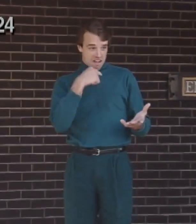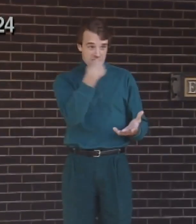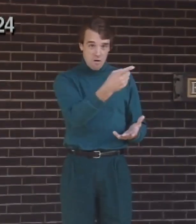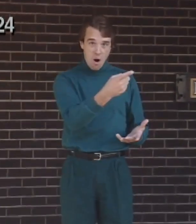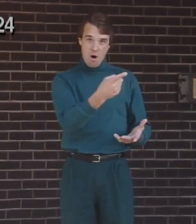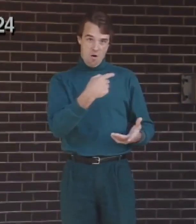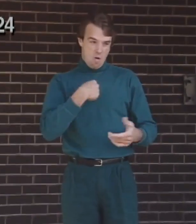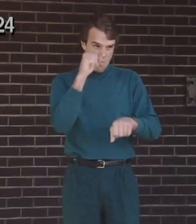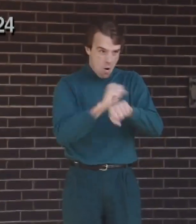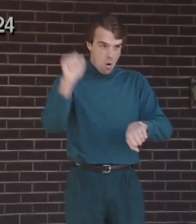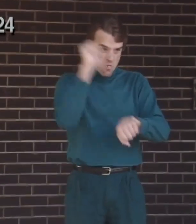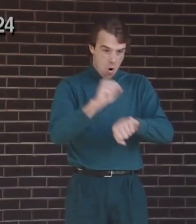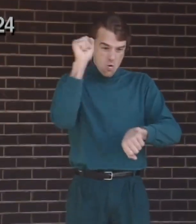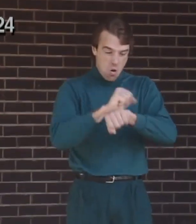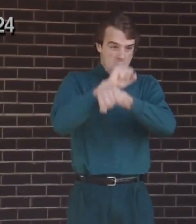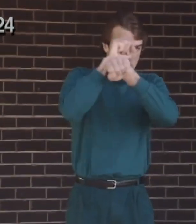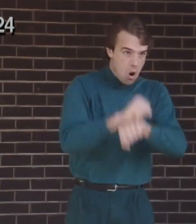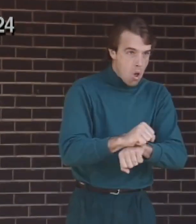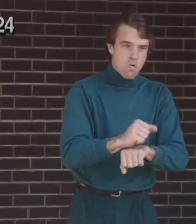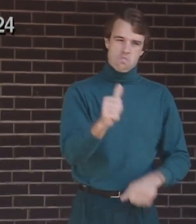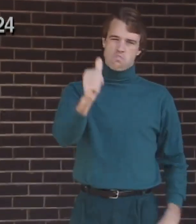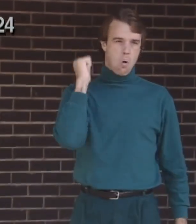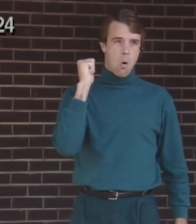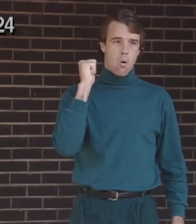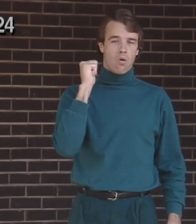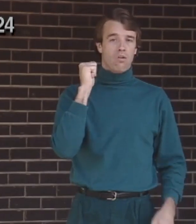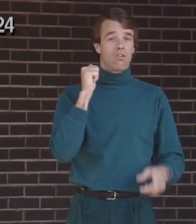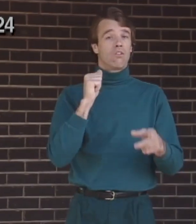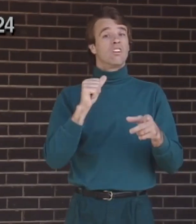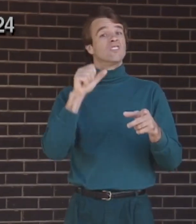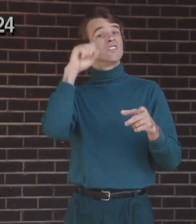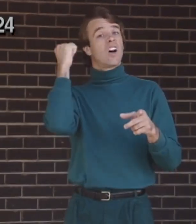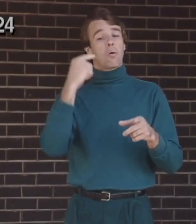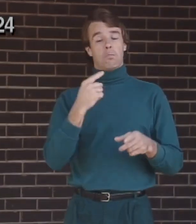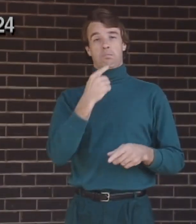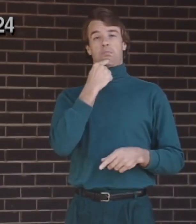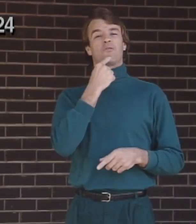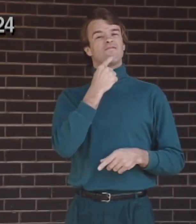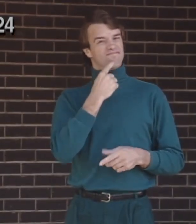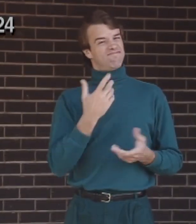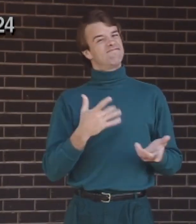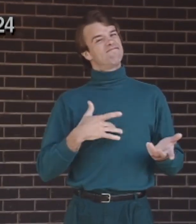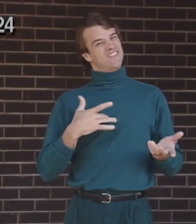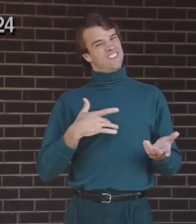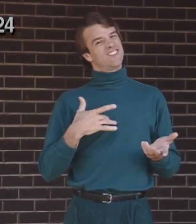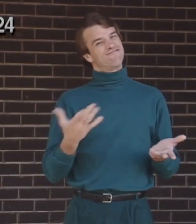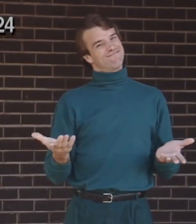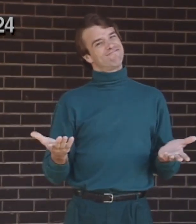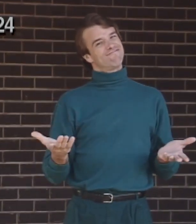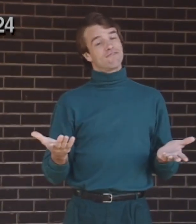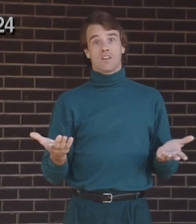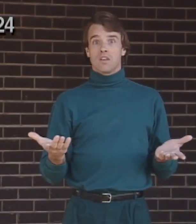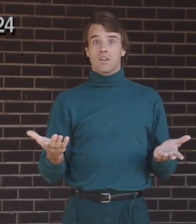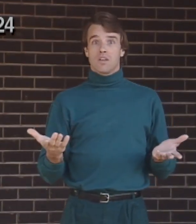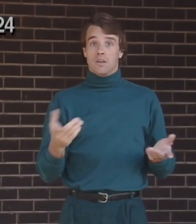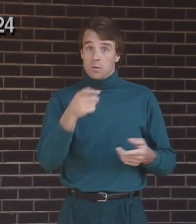Well, Anna told Scott she would not be doing all the work, which disappointed him, huh?